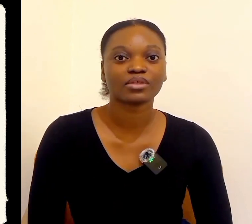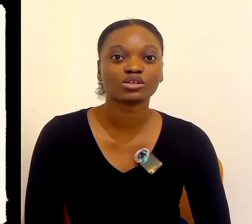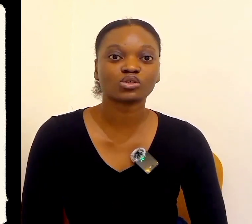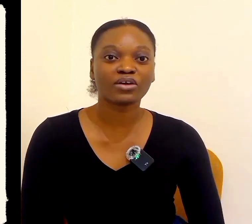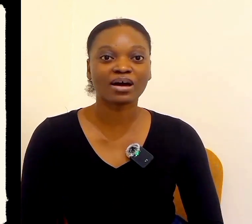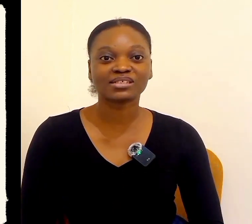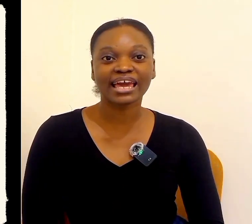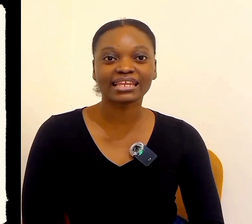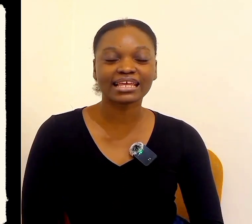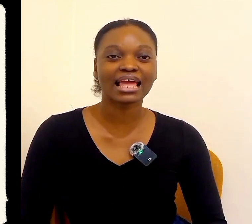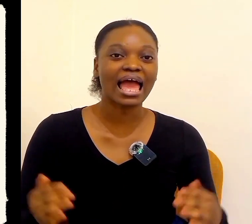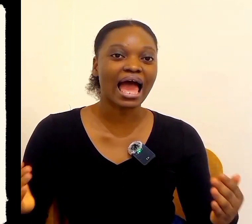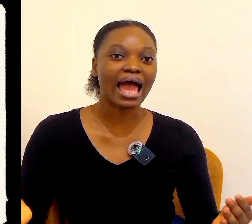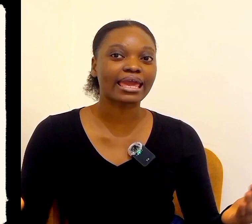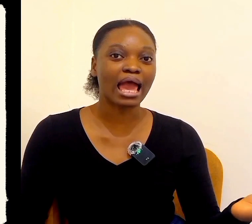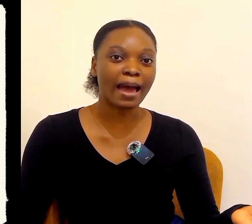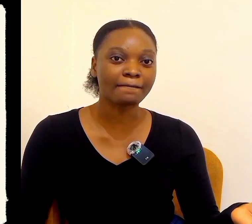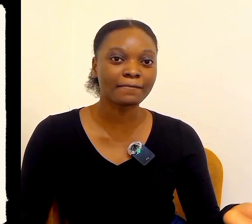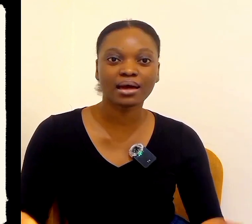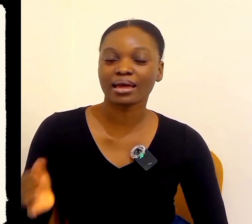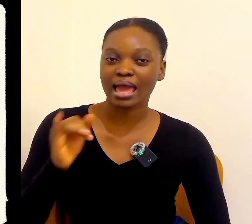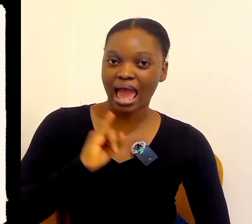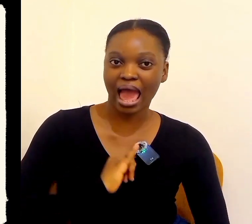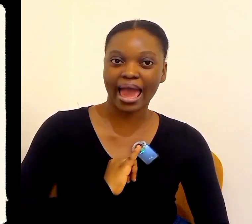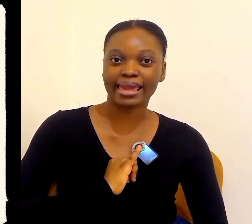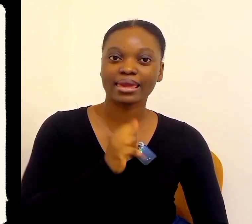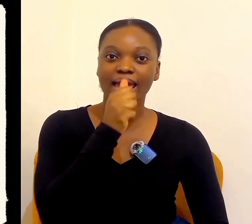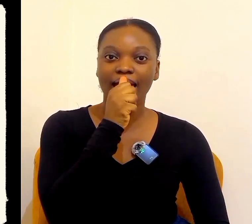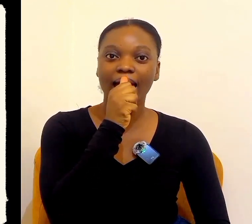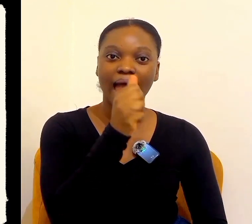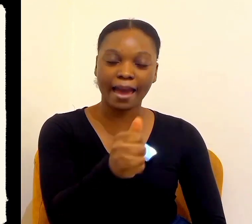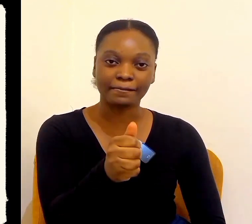so if I'm signing I am, I am,